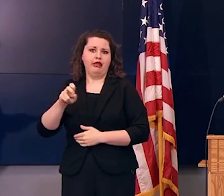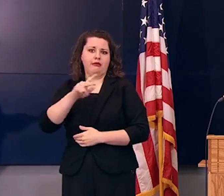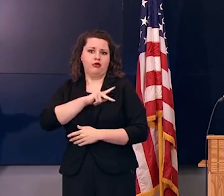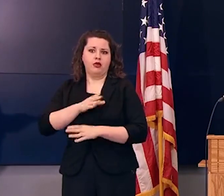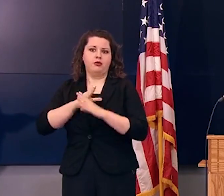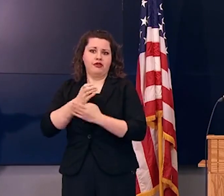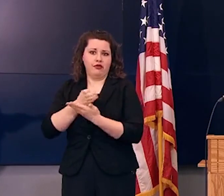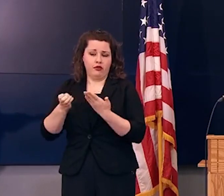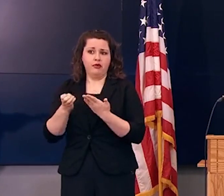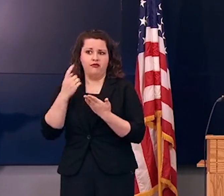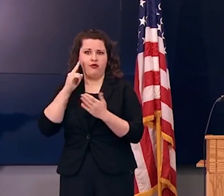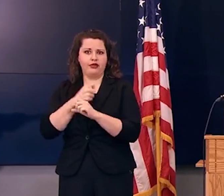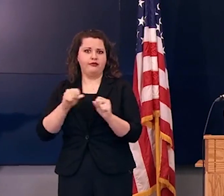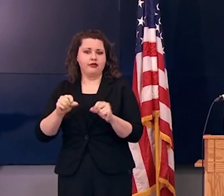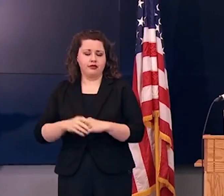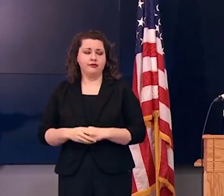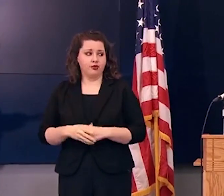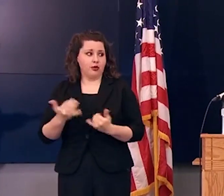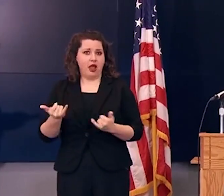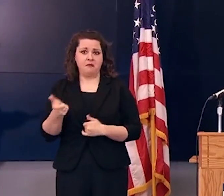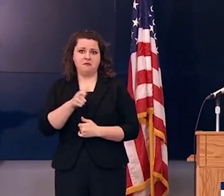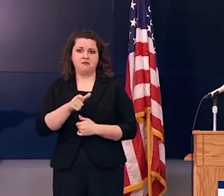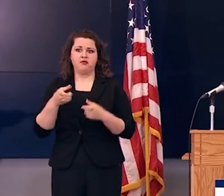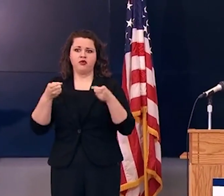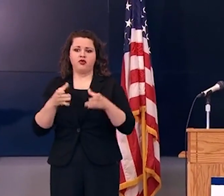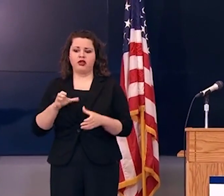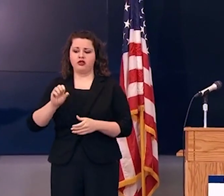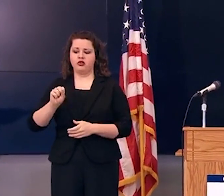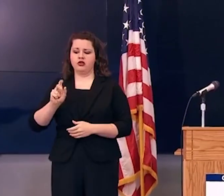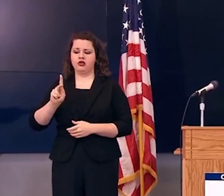to be safe. So with that, I'll have Director Skinner.